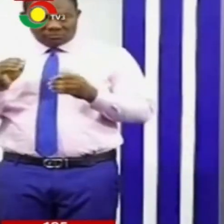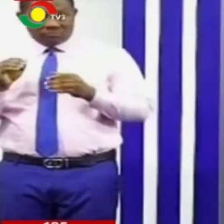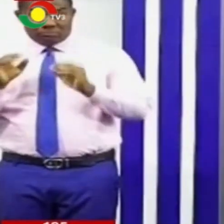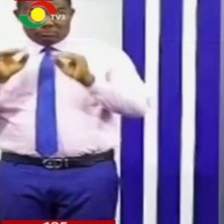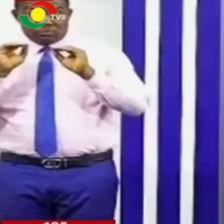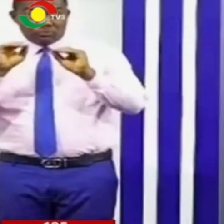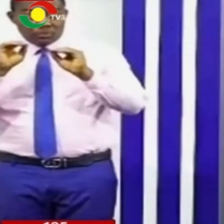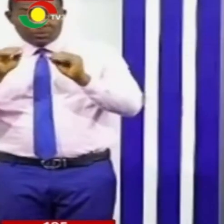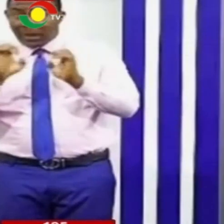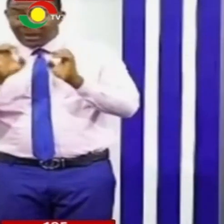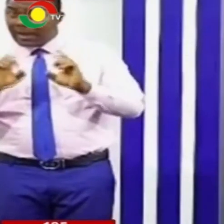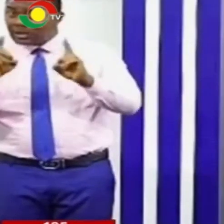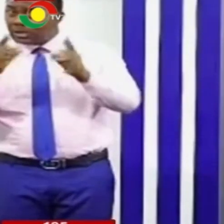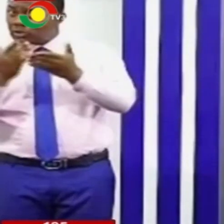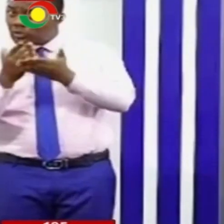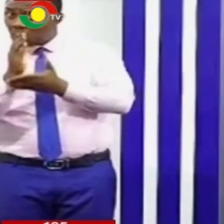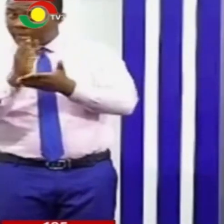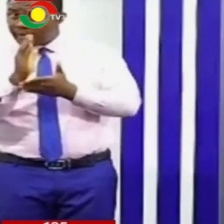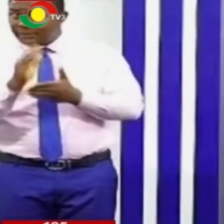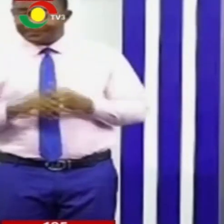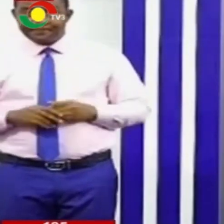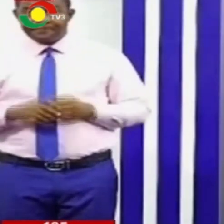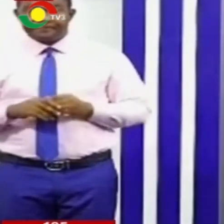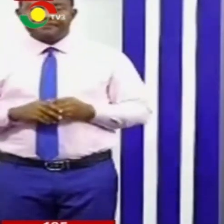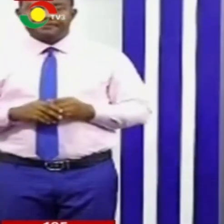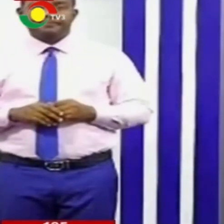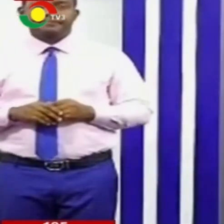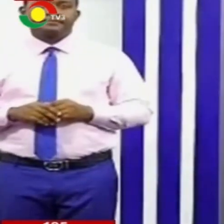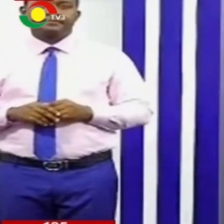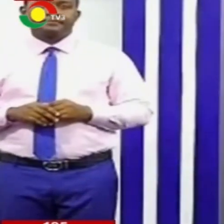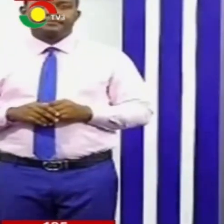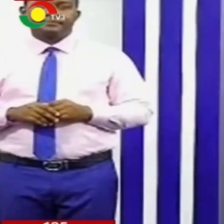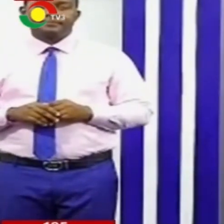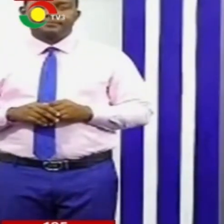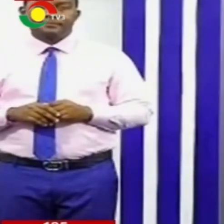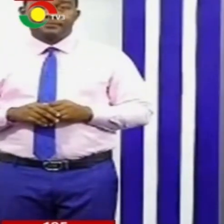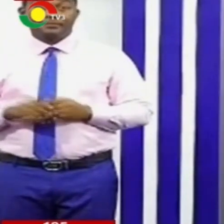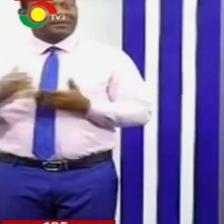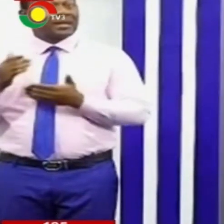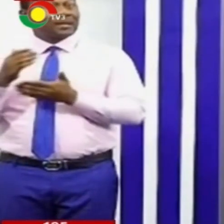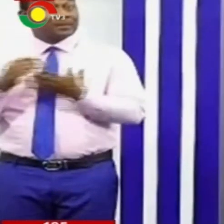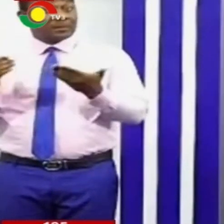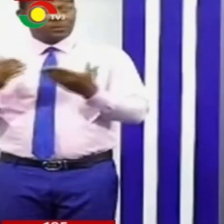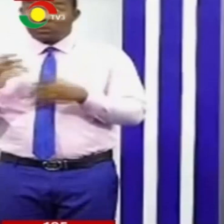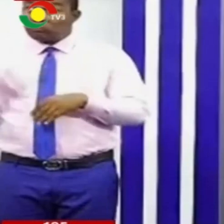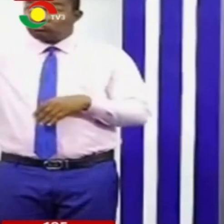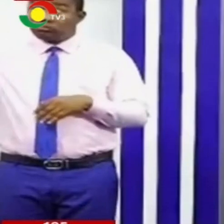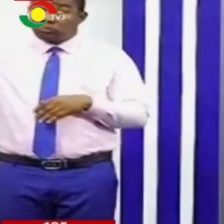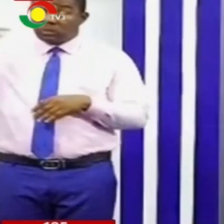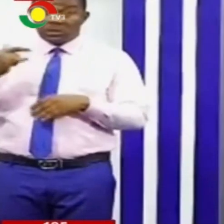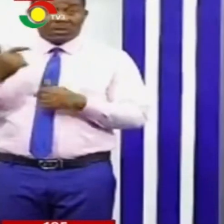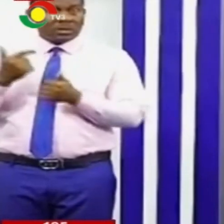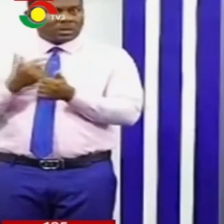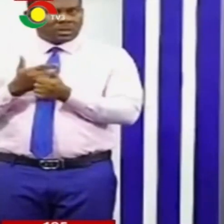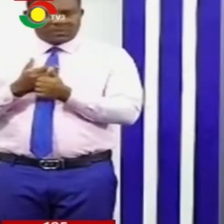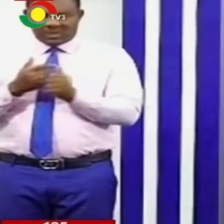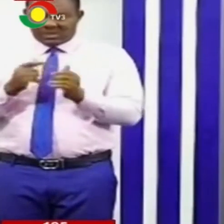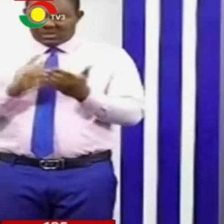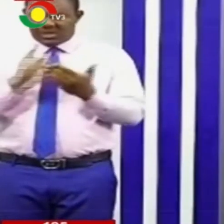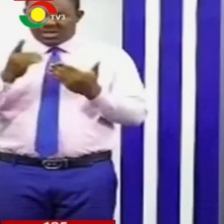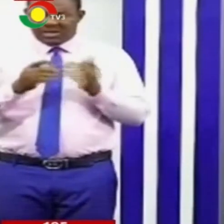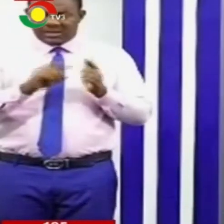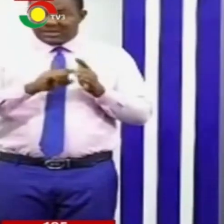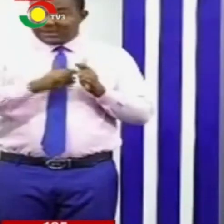do not get it wrong. Now, for persons who came into the Ghana jurisdiction from the 15th prior to the 28th,